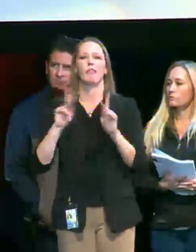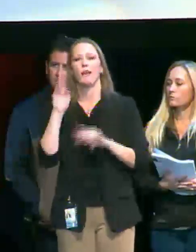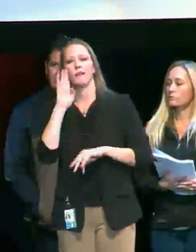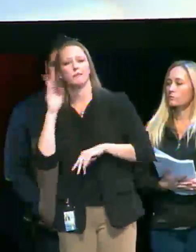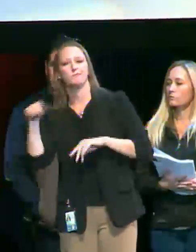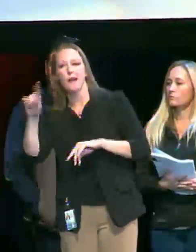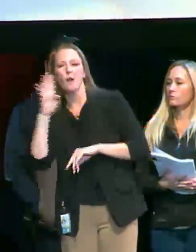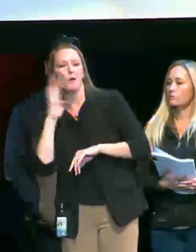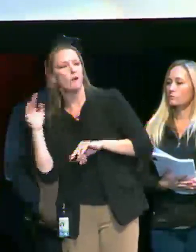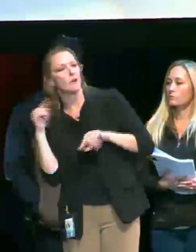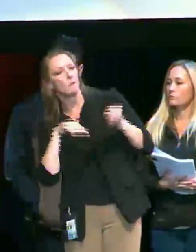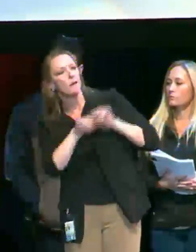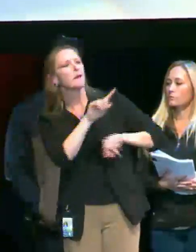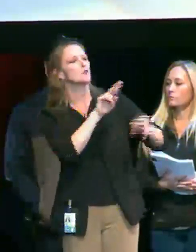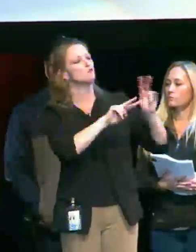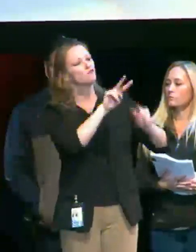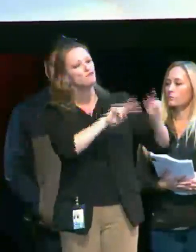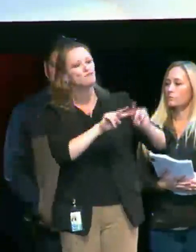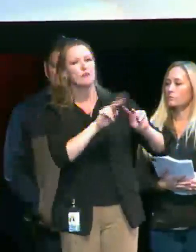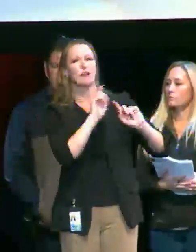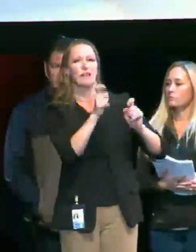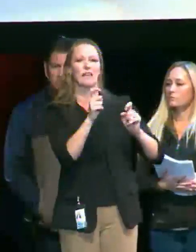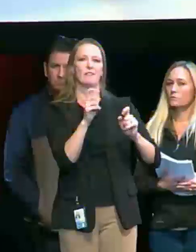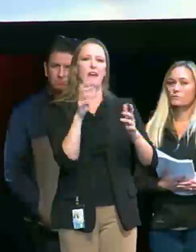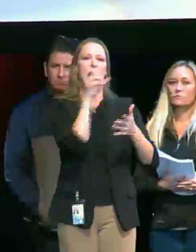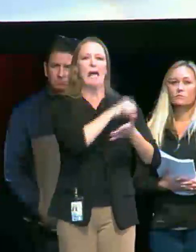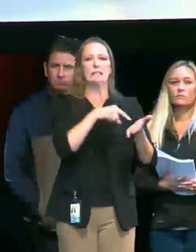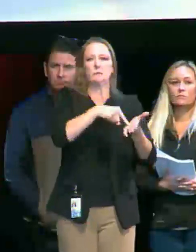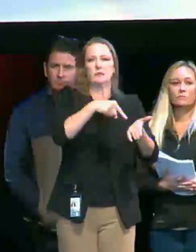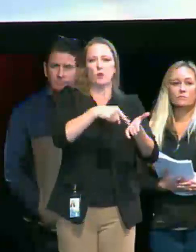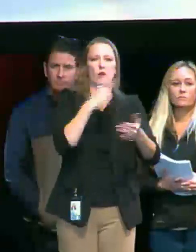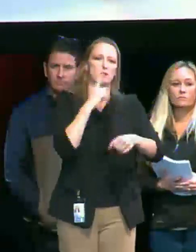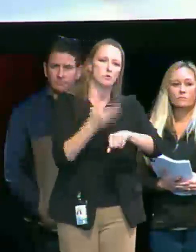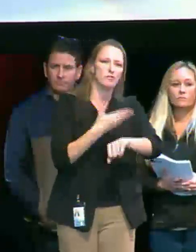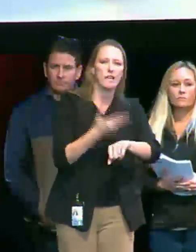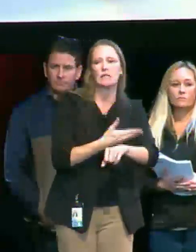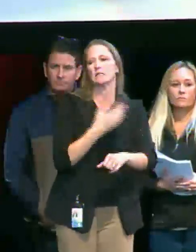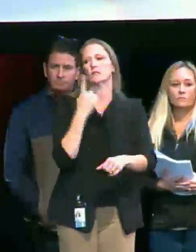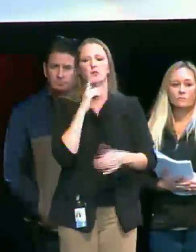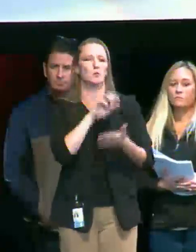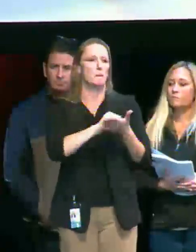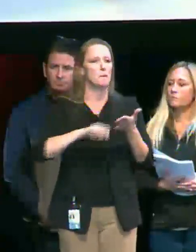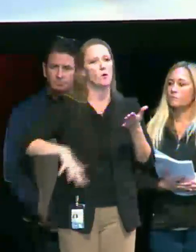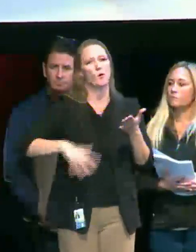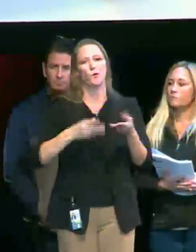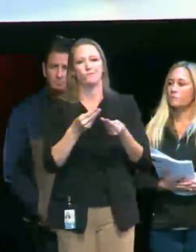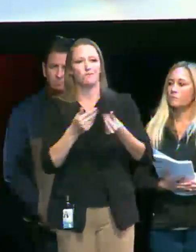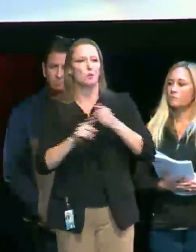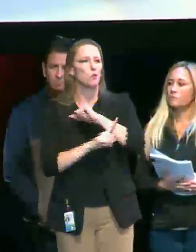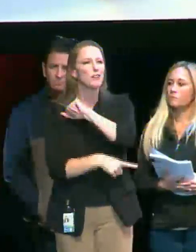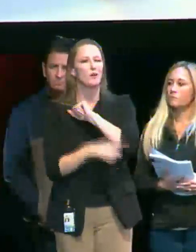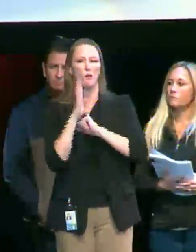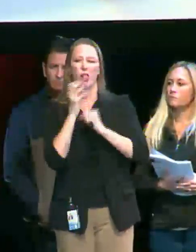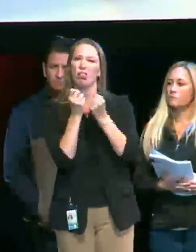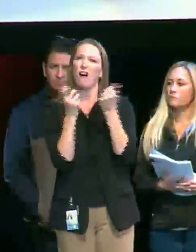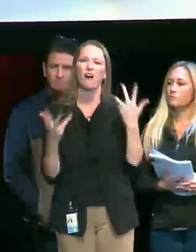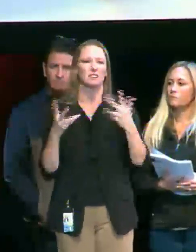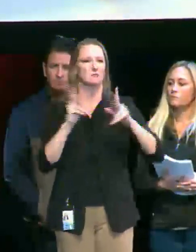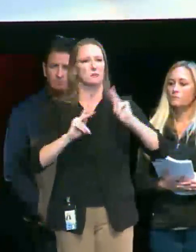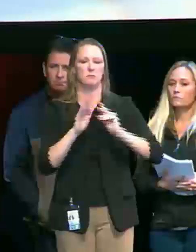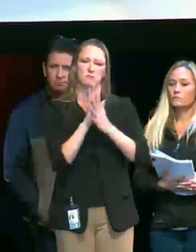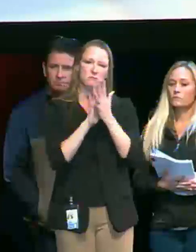then to do work, to repair and to remove debris and so forth. So there's going to be a tremendous amount of traffic in there, which is going to